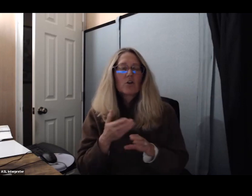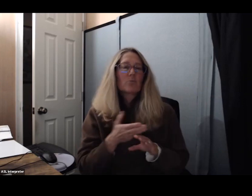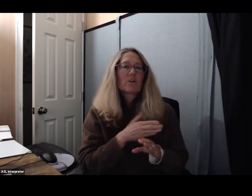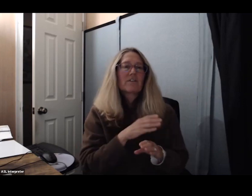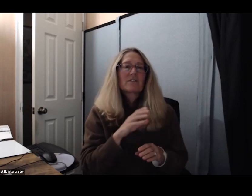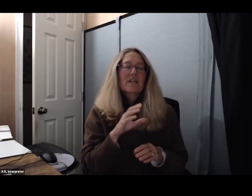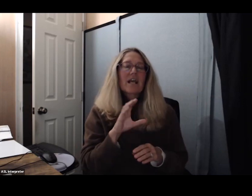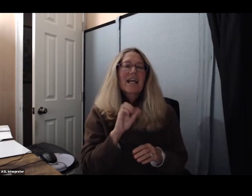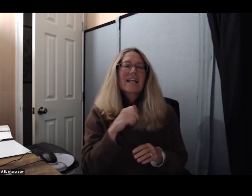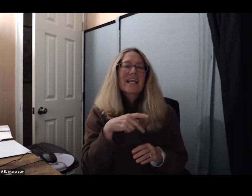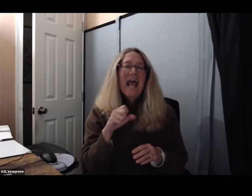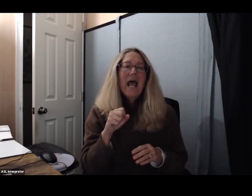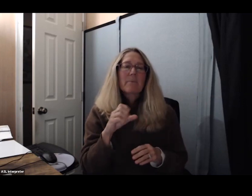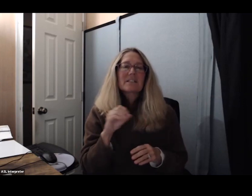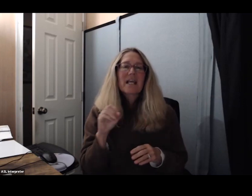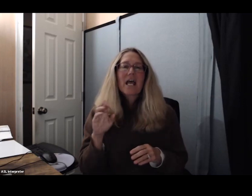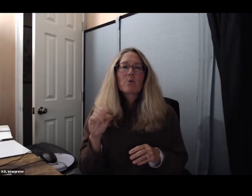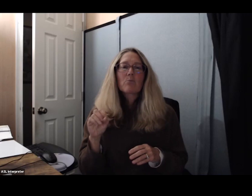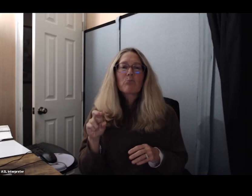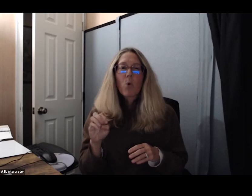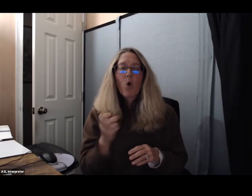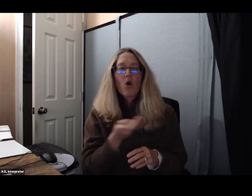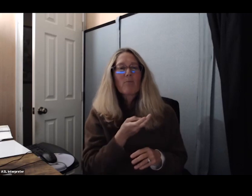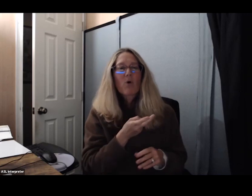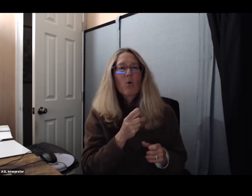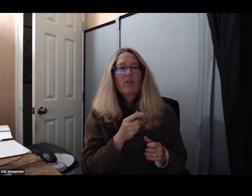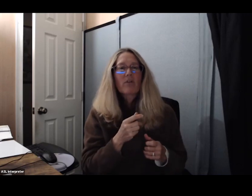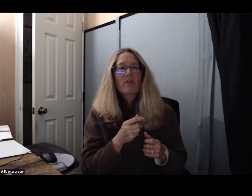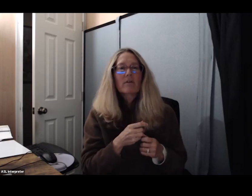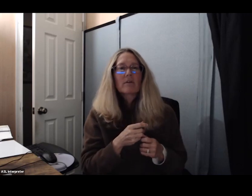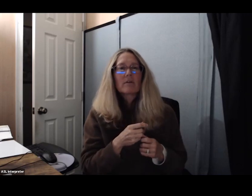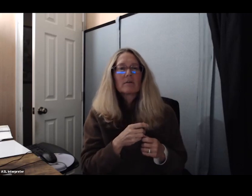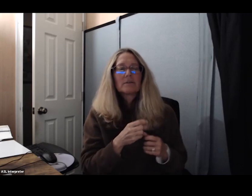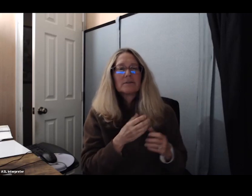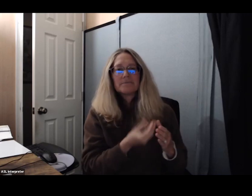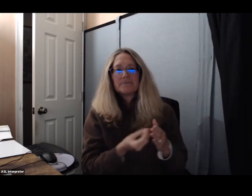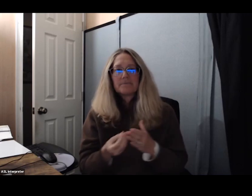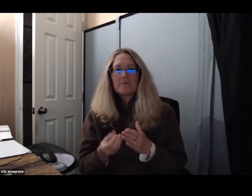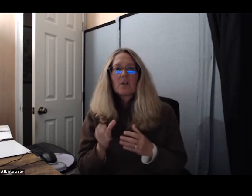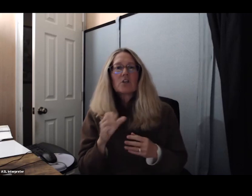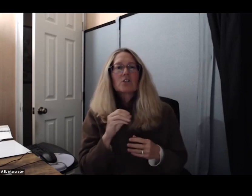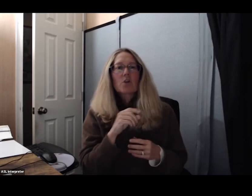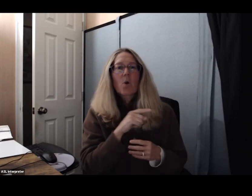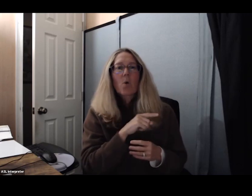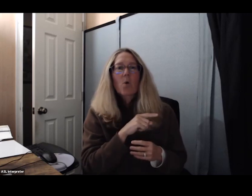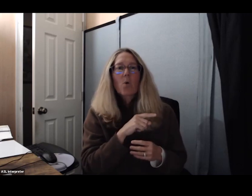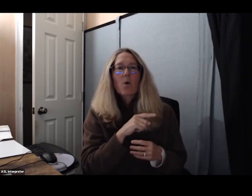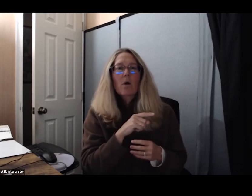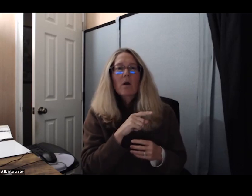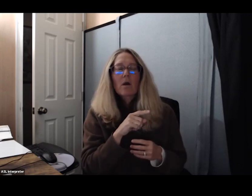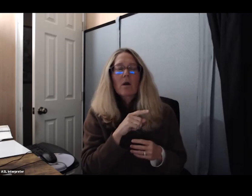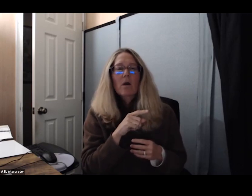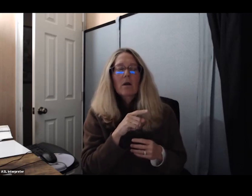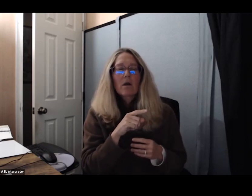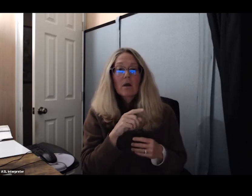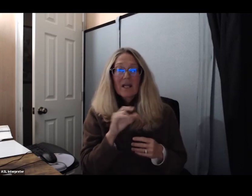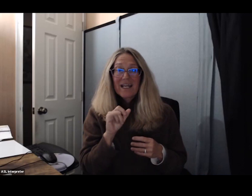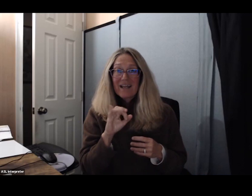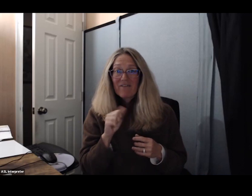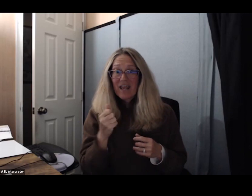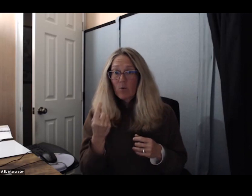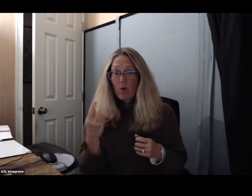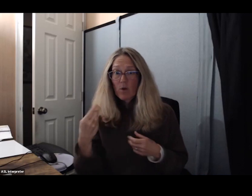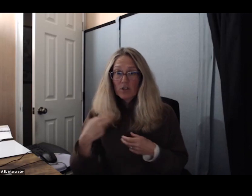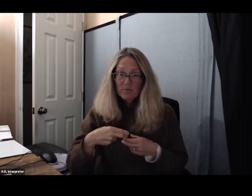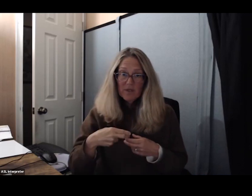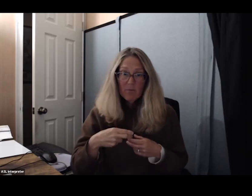Ms. Capps and Ms. Ford. So we'll start from the very top and see if others want to be a part of it,